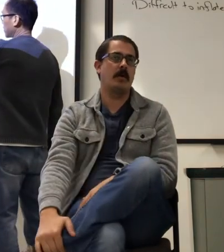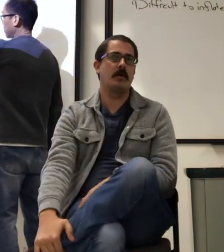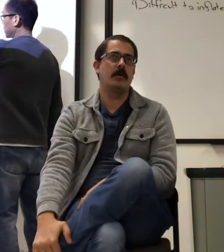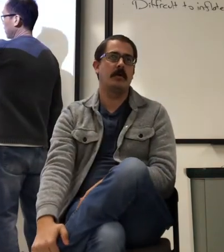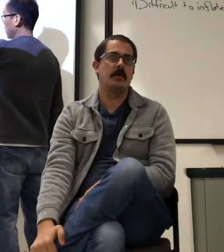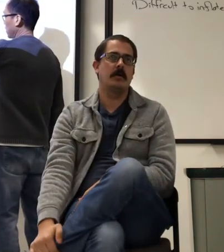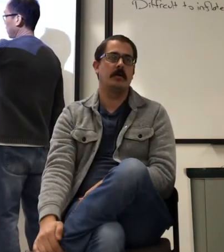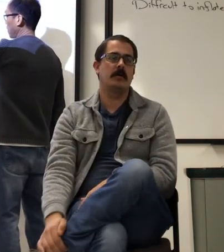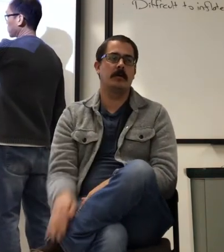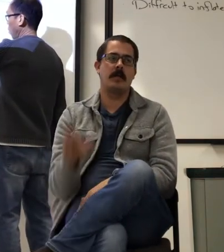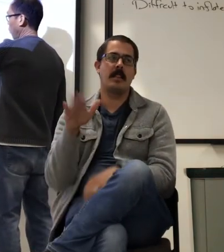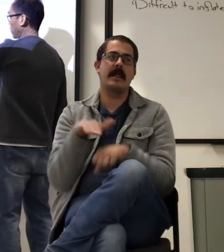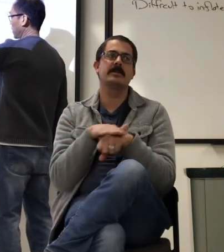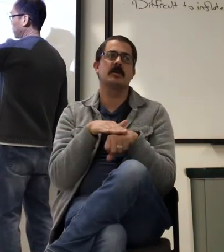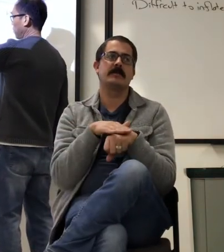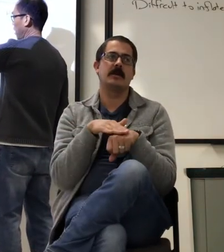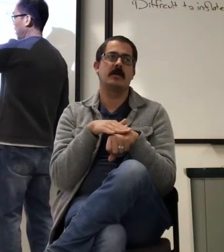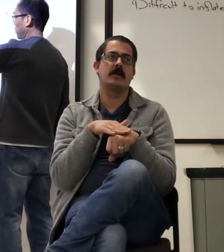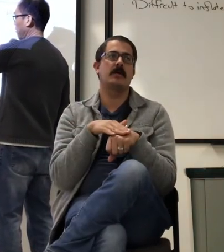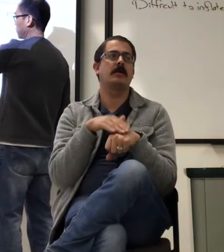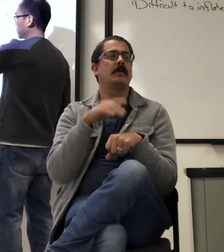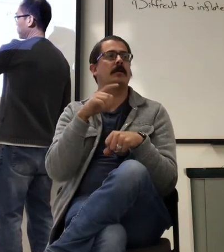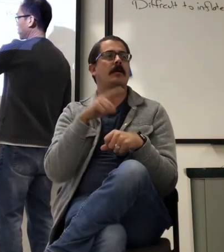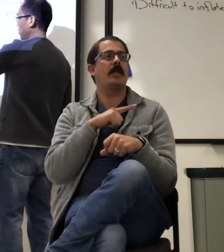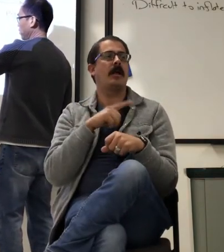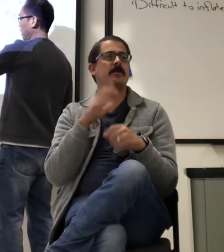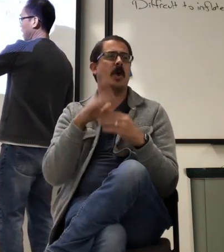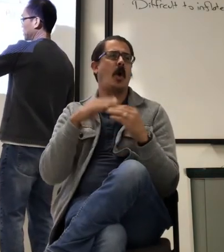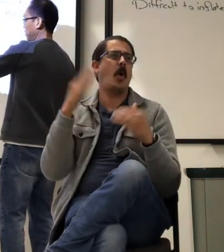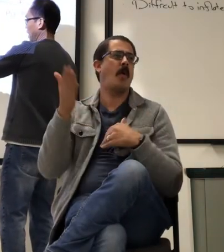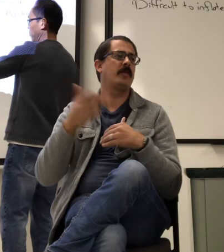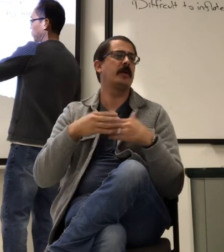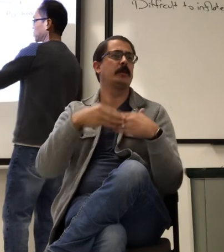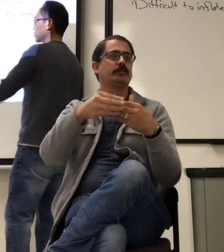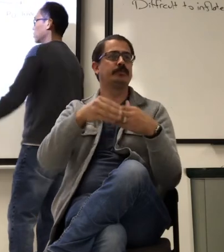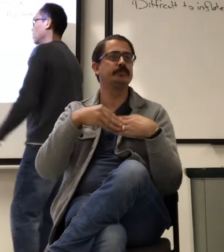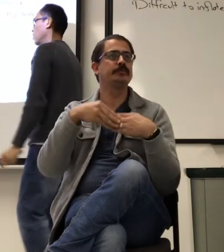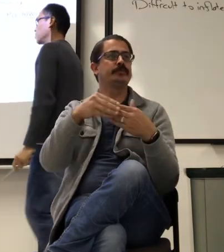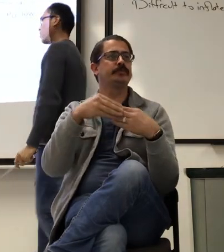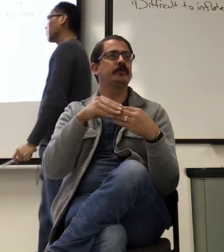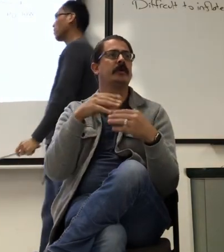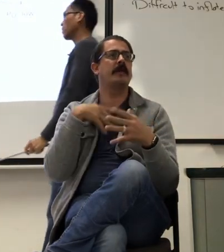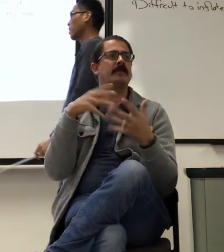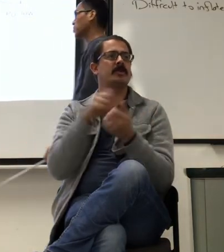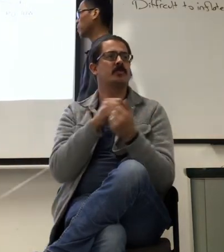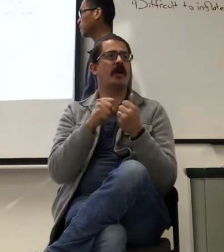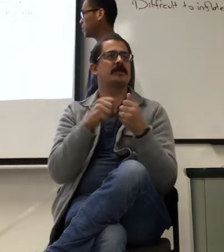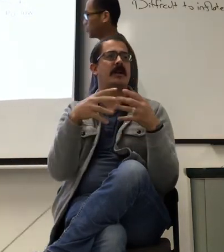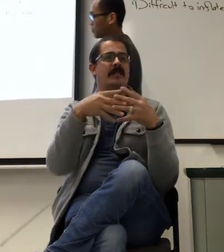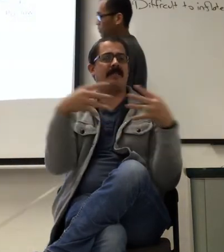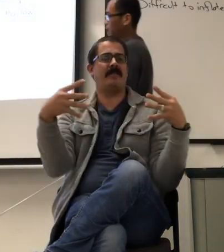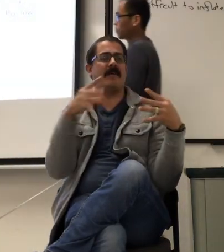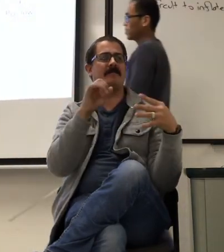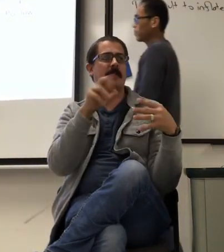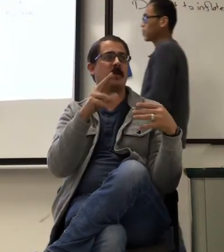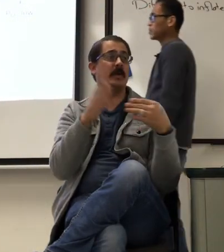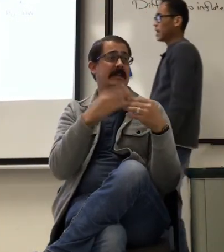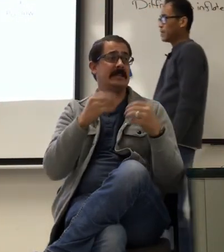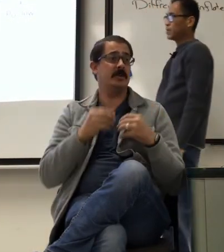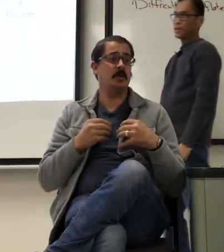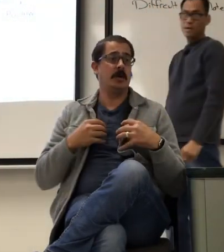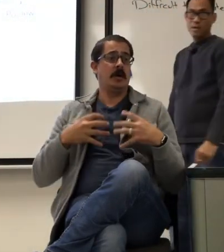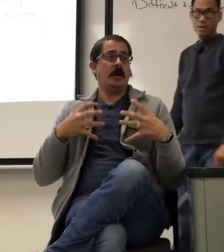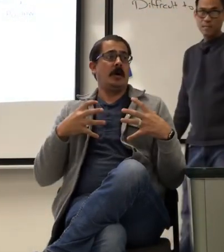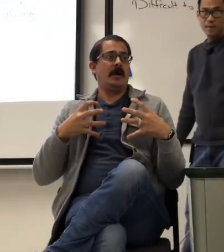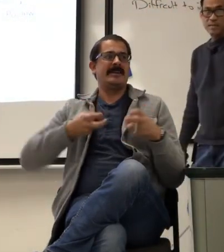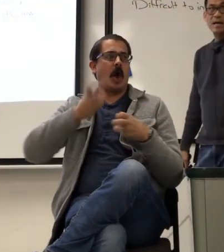There's less surface area, the lungs are overly compliant, you have a destruction of elastic fibers, so even though the lungs are easy to inflate, they're difficult to